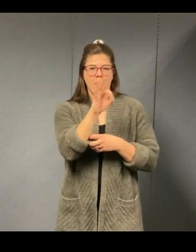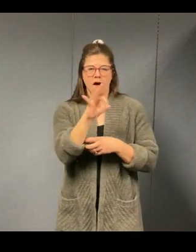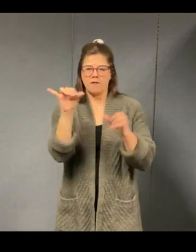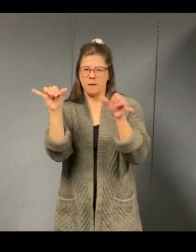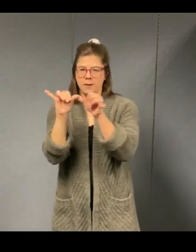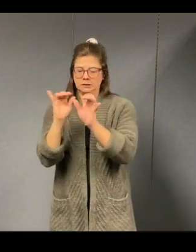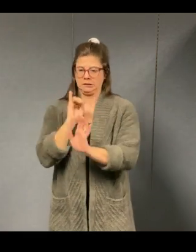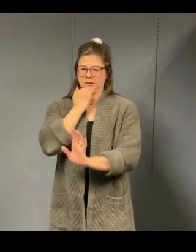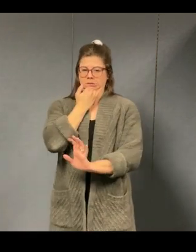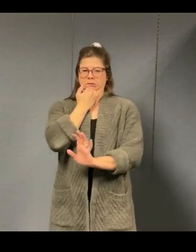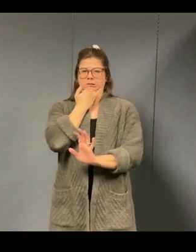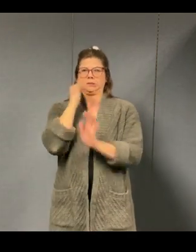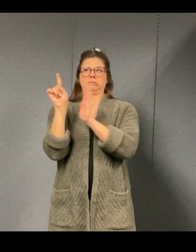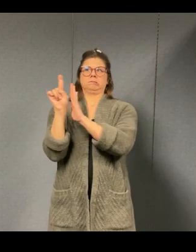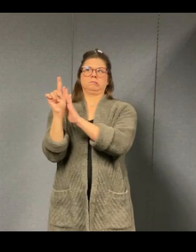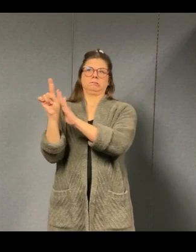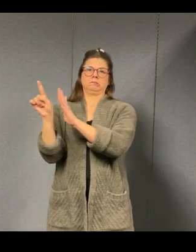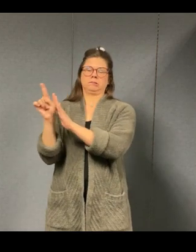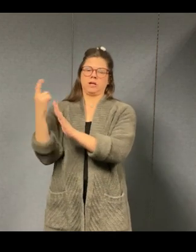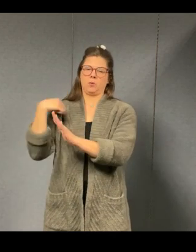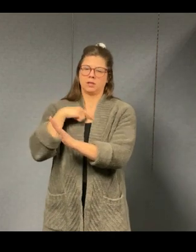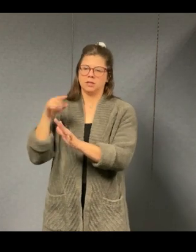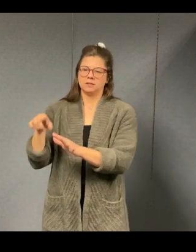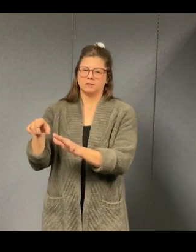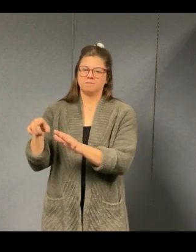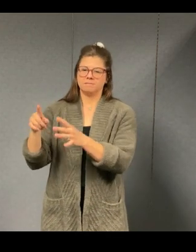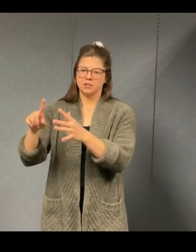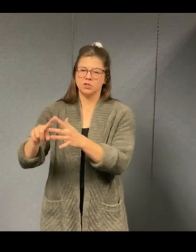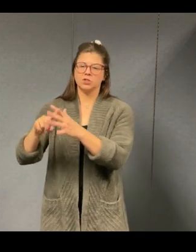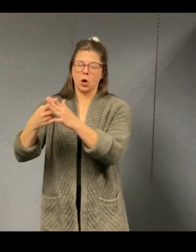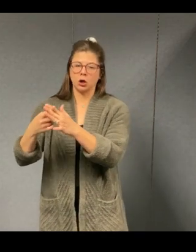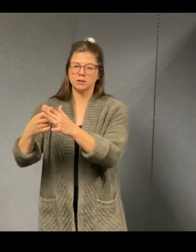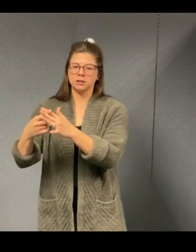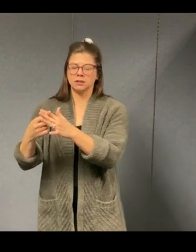Oops, there's the bell. We'll just have to pick up where we left off tomorrow.